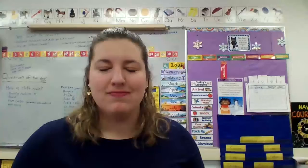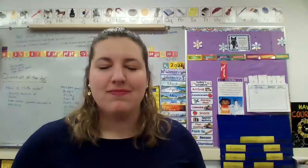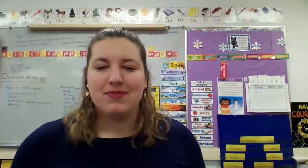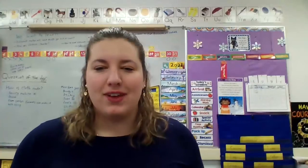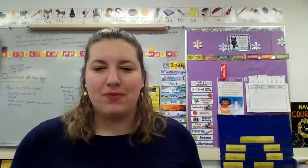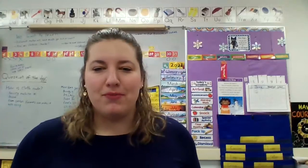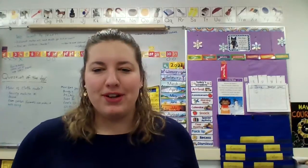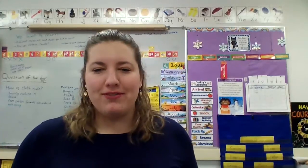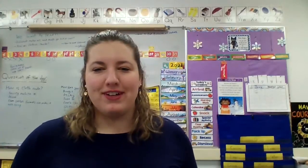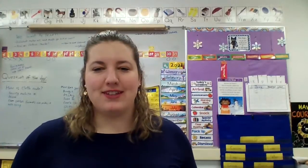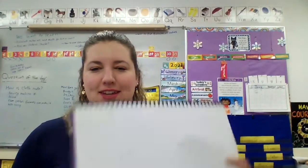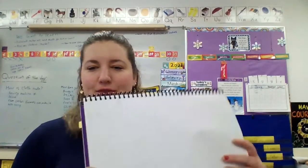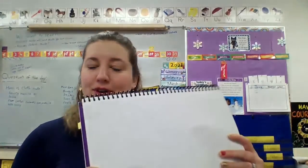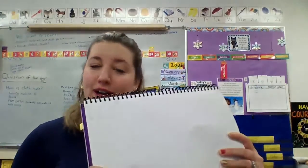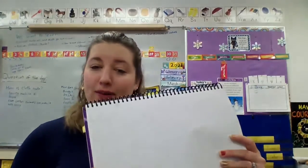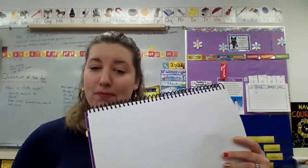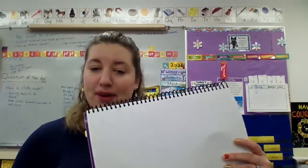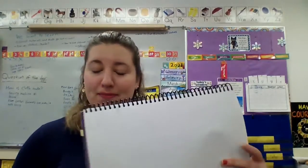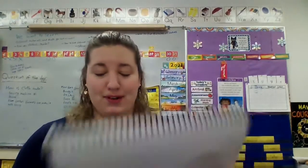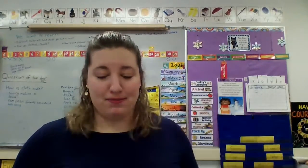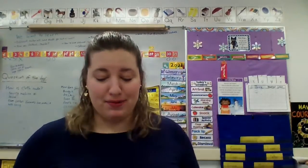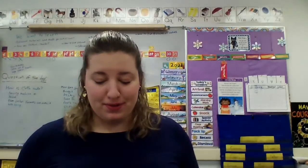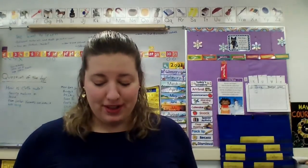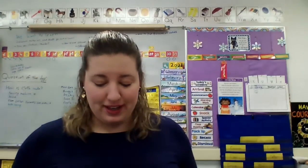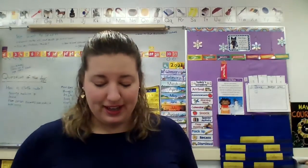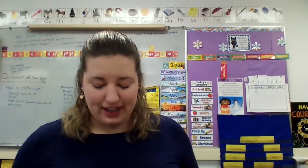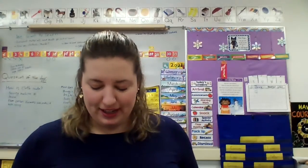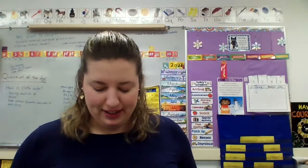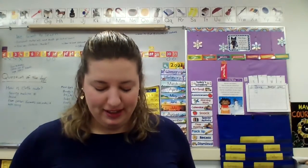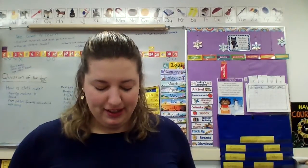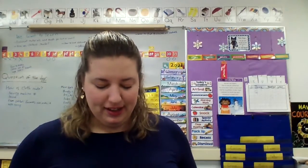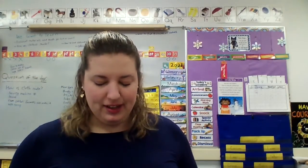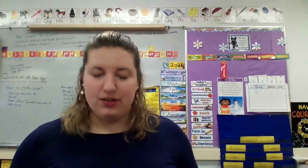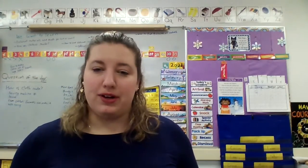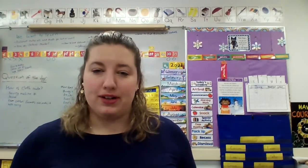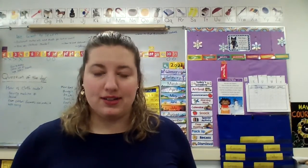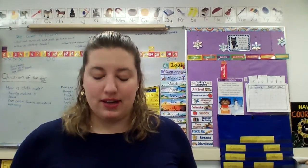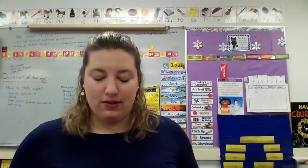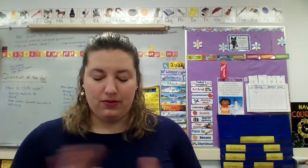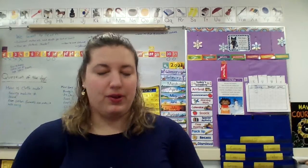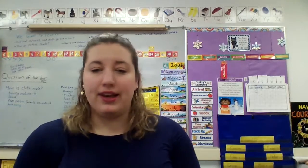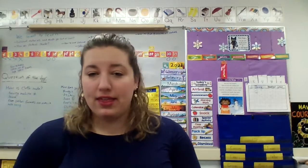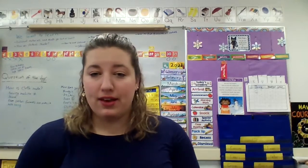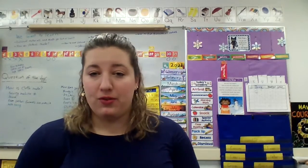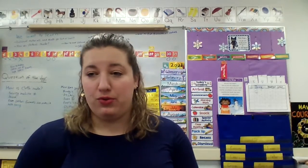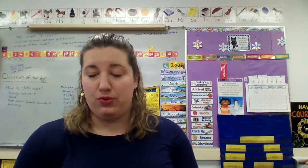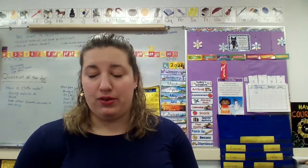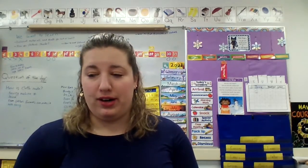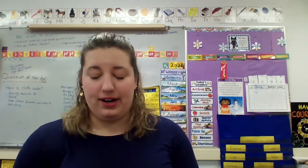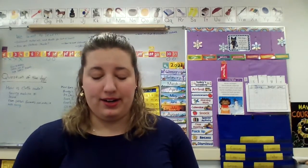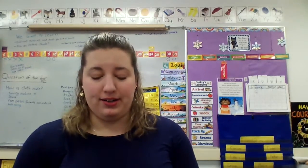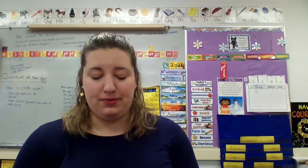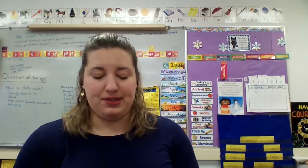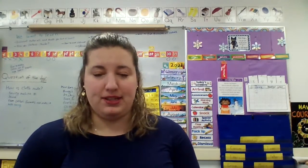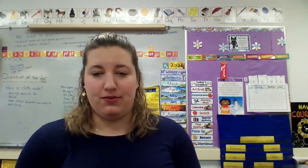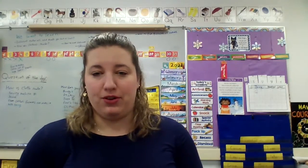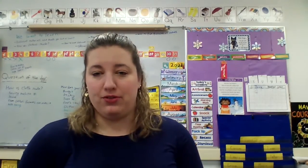Good morning, fans. It's time to work out of our big purple book again. So we're going to start with, do our sets of words